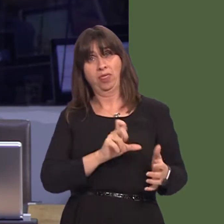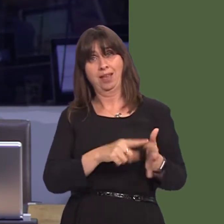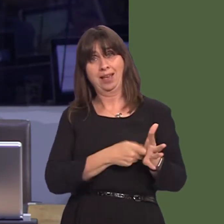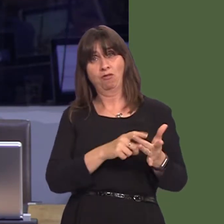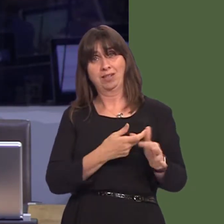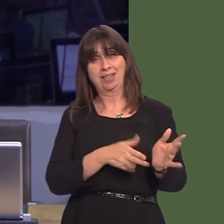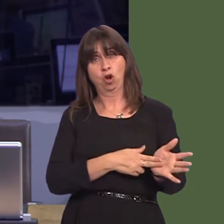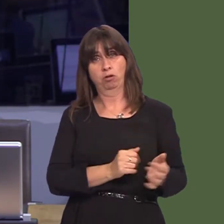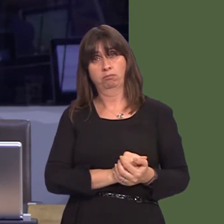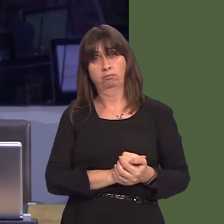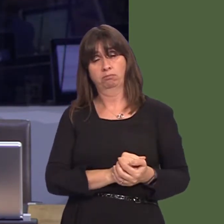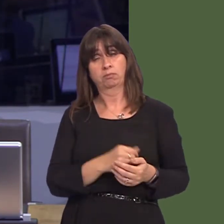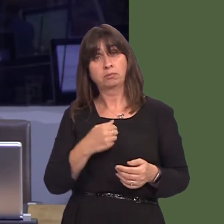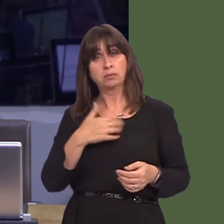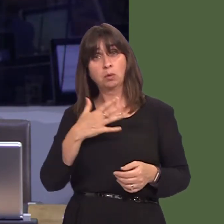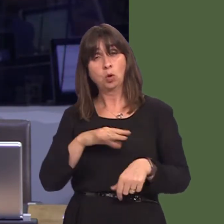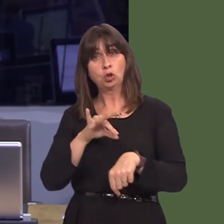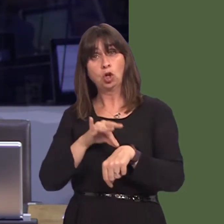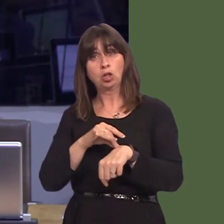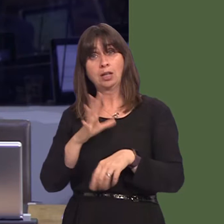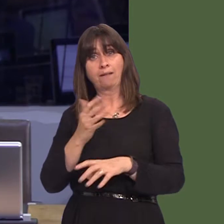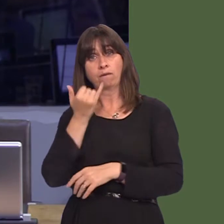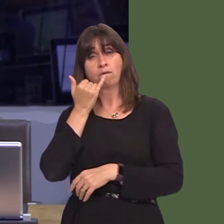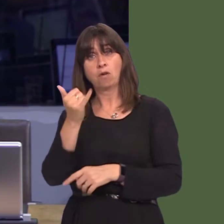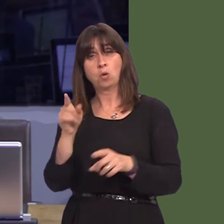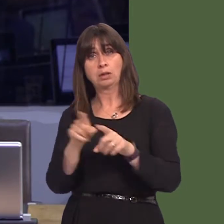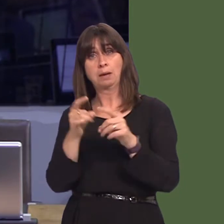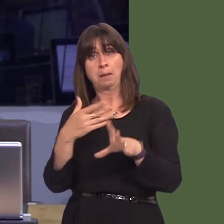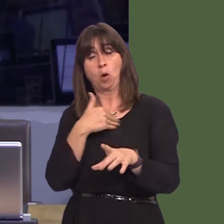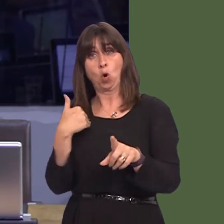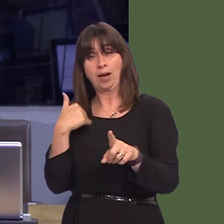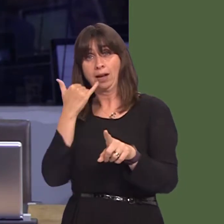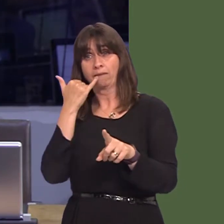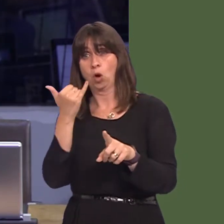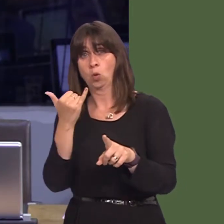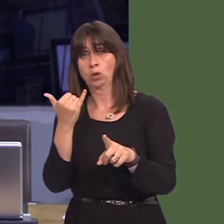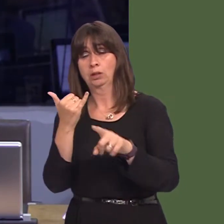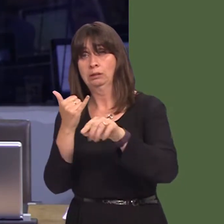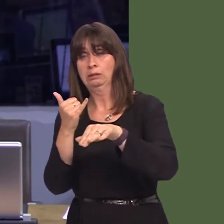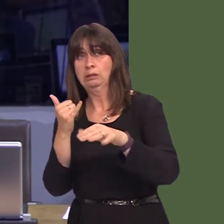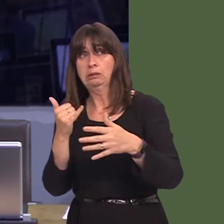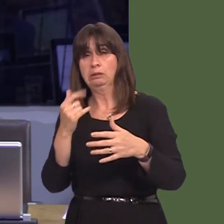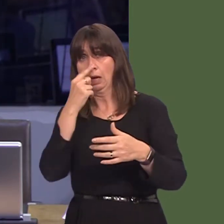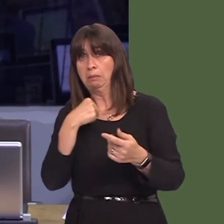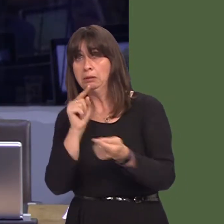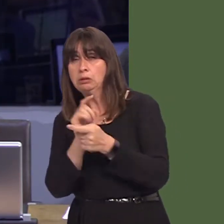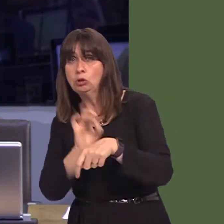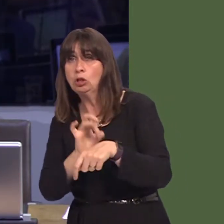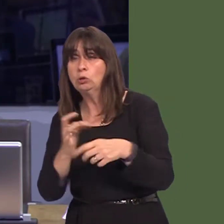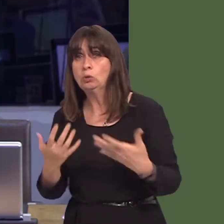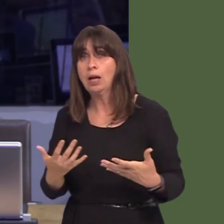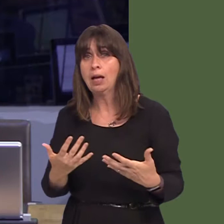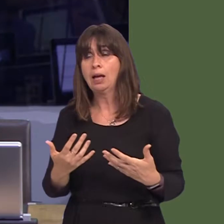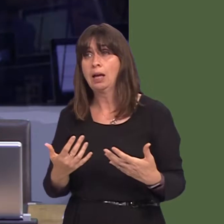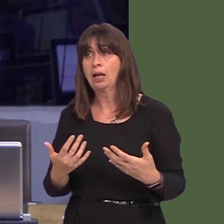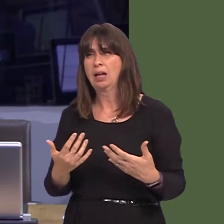have to phone in the morning for GP surgery appointments, used often in terms of managing access to